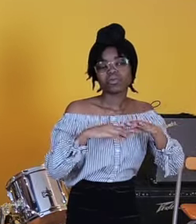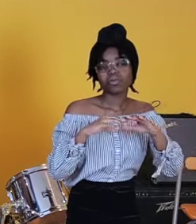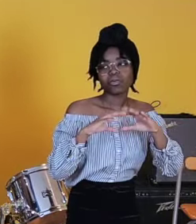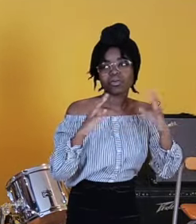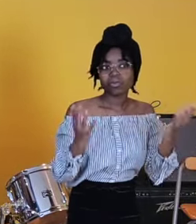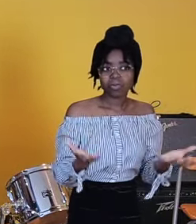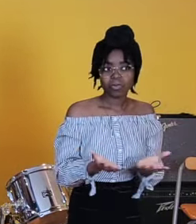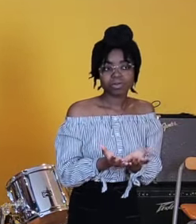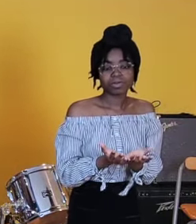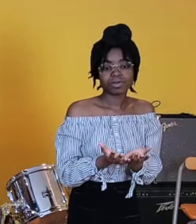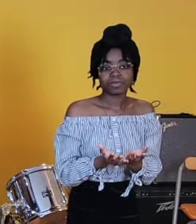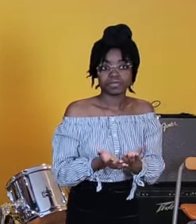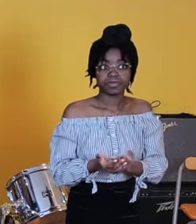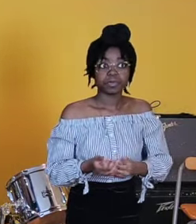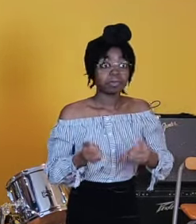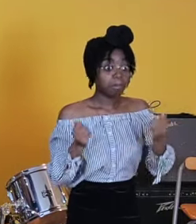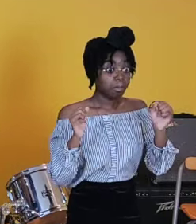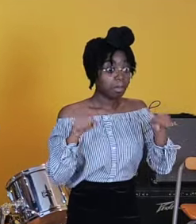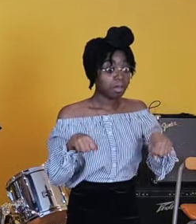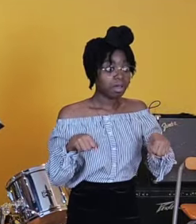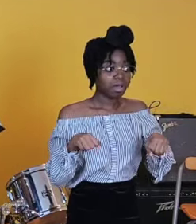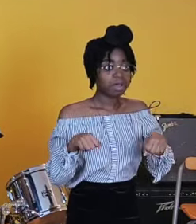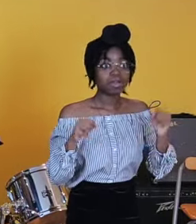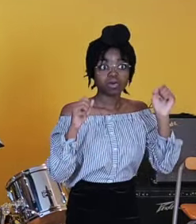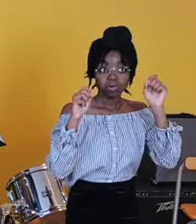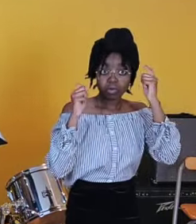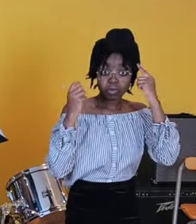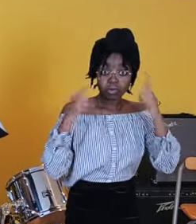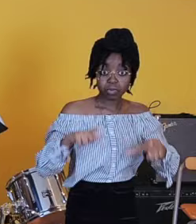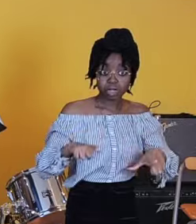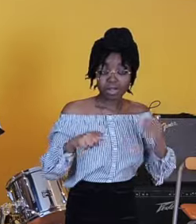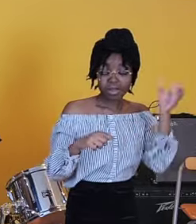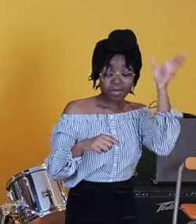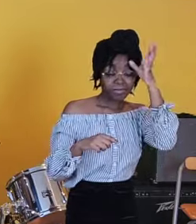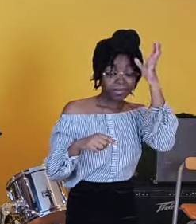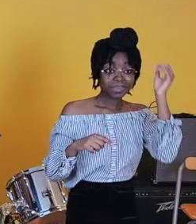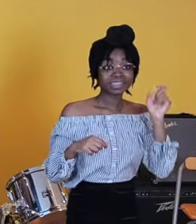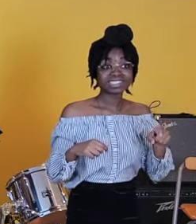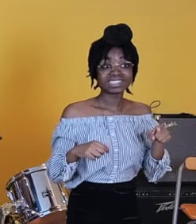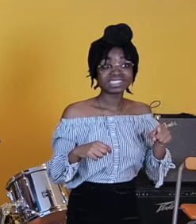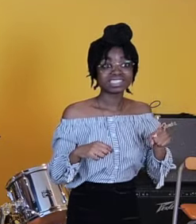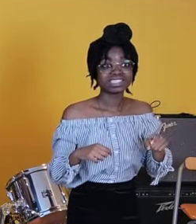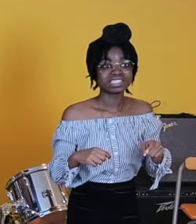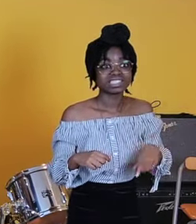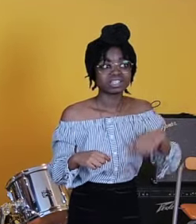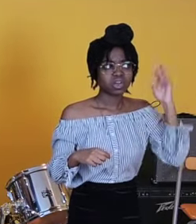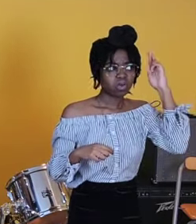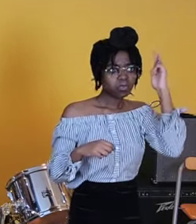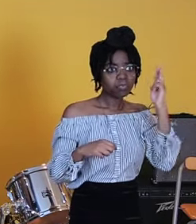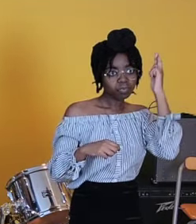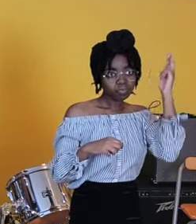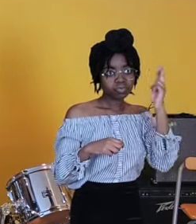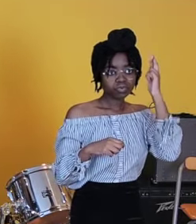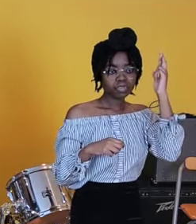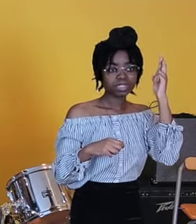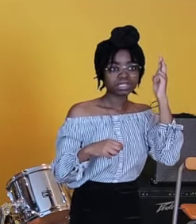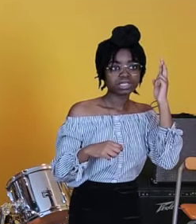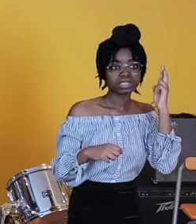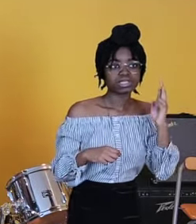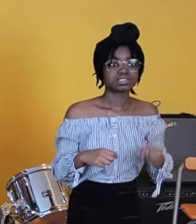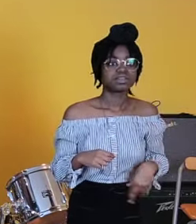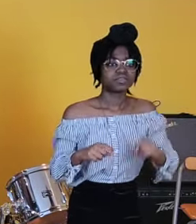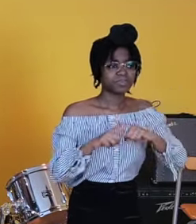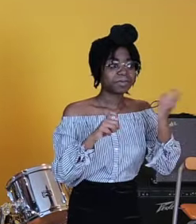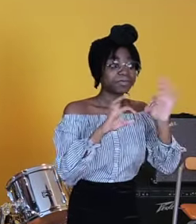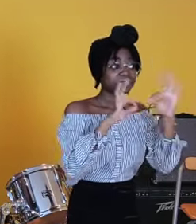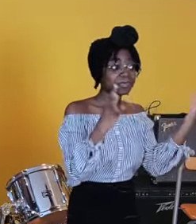and I will agree at the same time, that fathers also need recognition and compliments from their families and from society. Like I said this